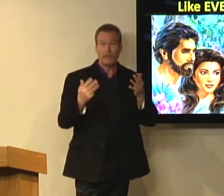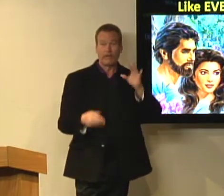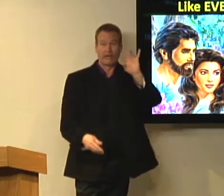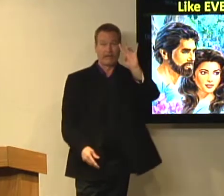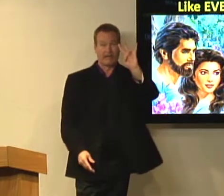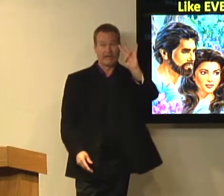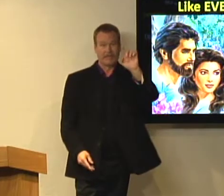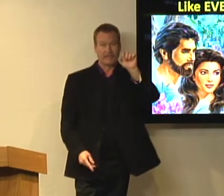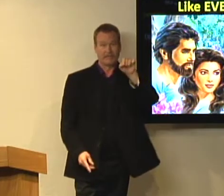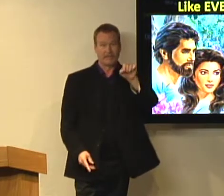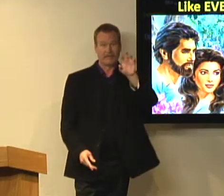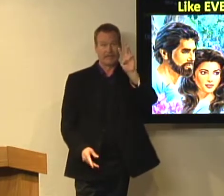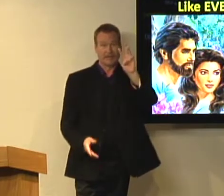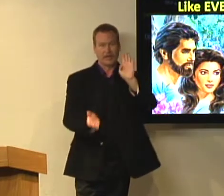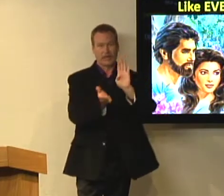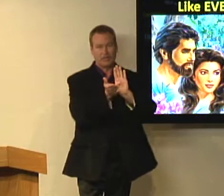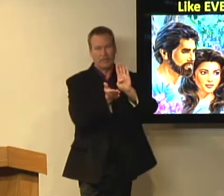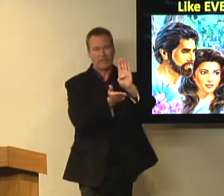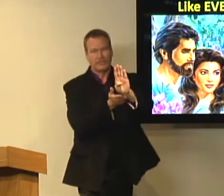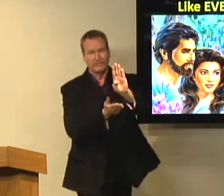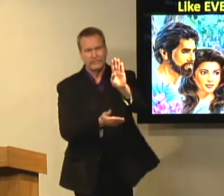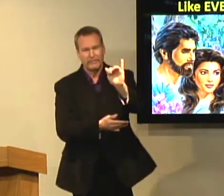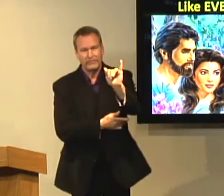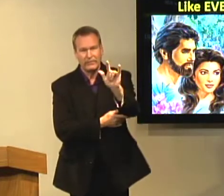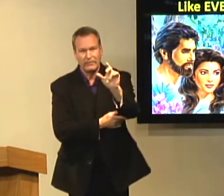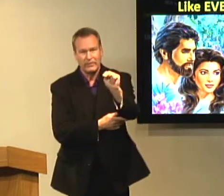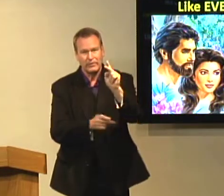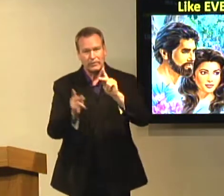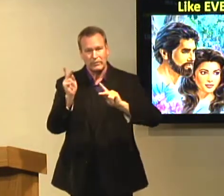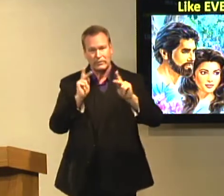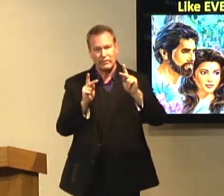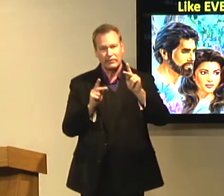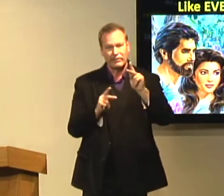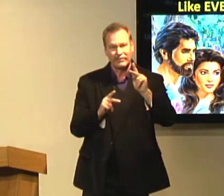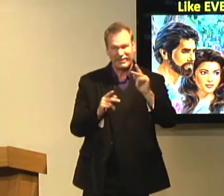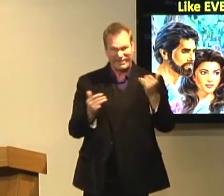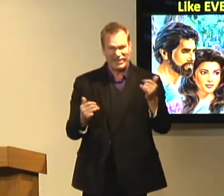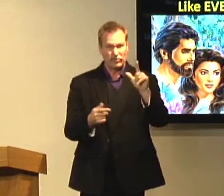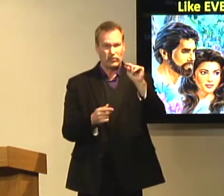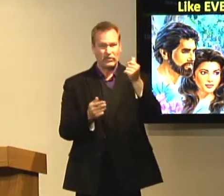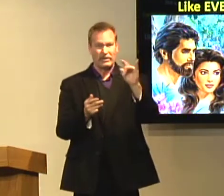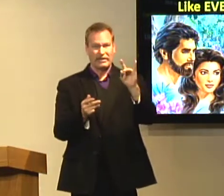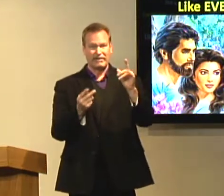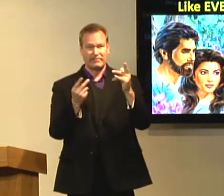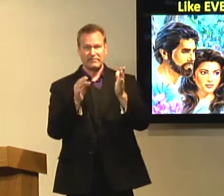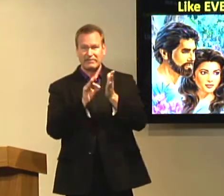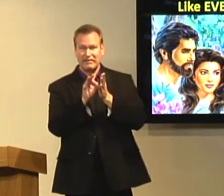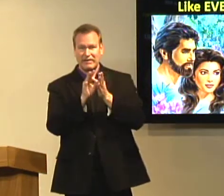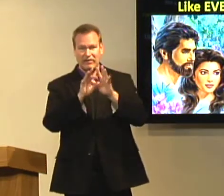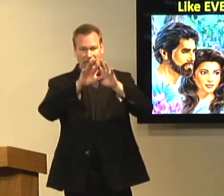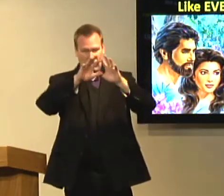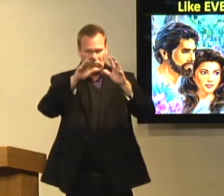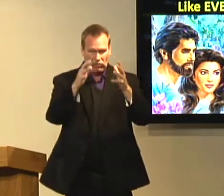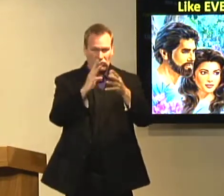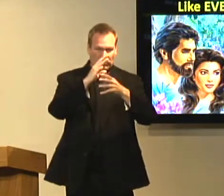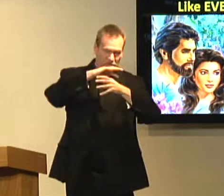There are 7.6 billion people on the earth in 2018 at the